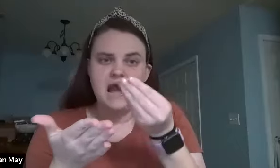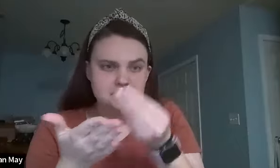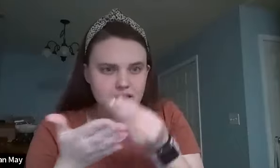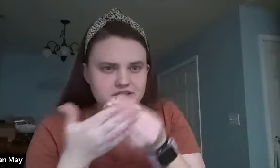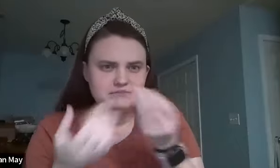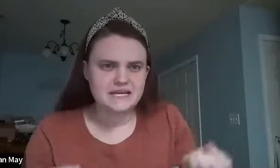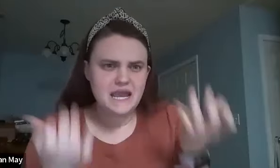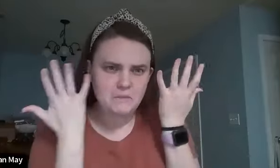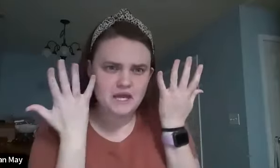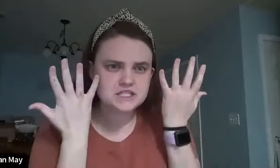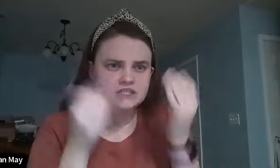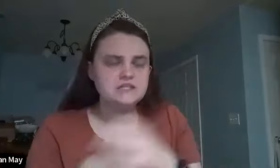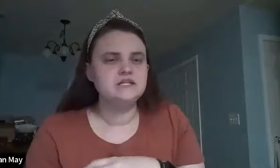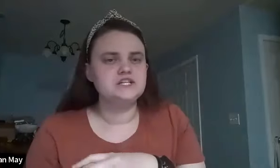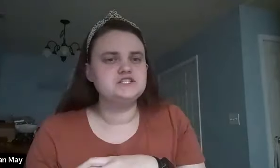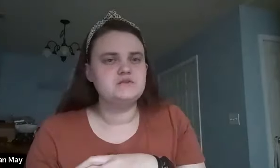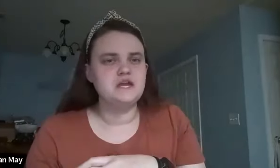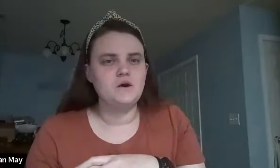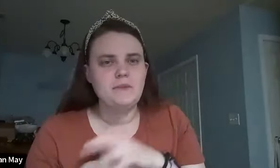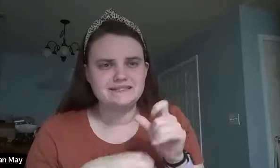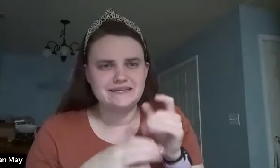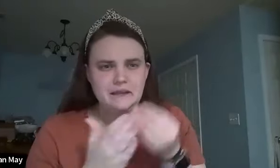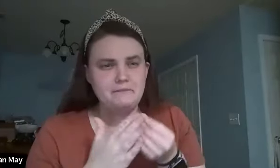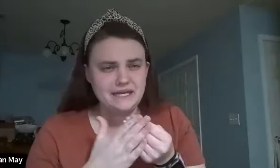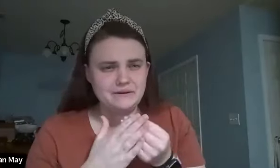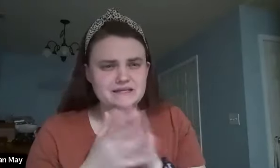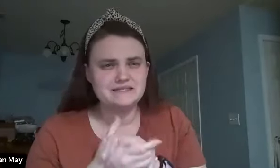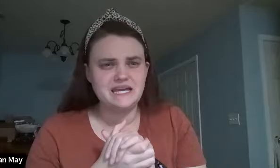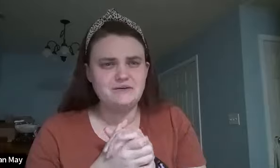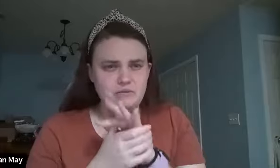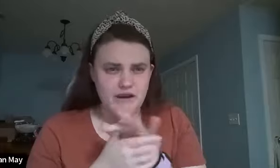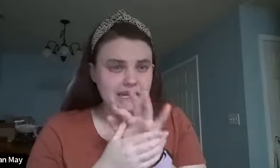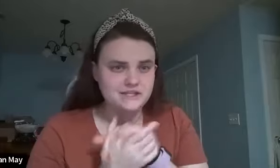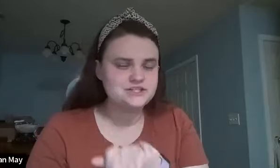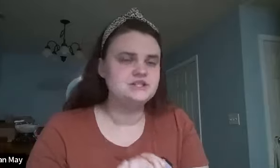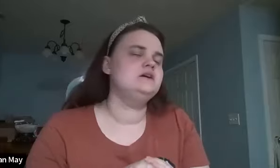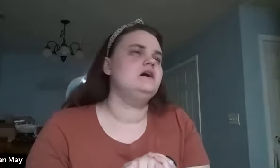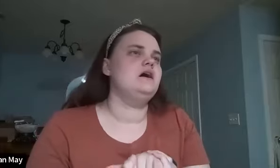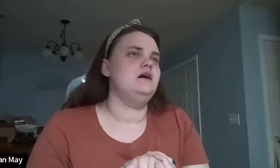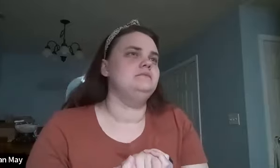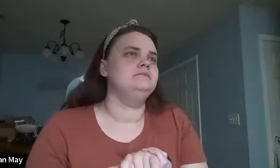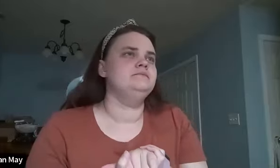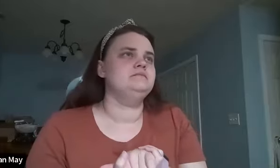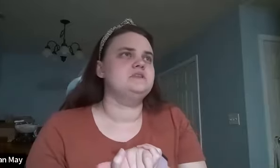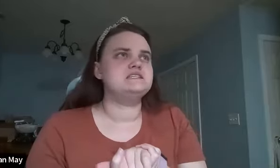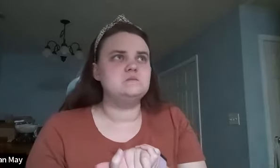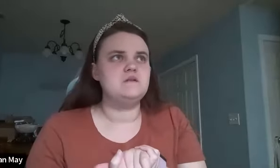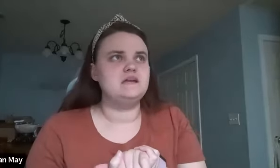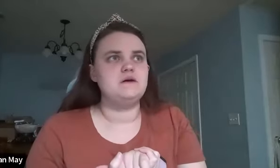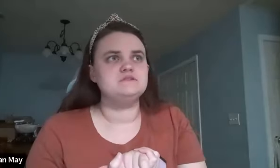I'd probably do money, how much, just so they know I'm asking like a money price, like range. But that's something like if I was like